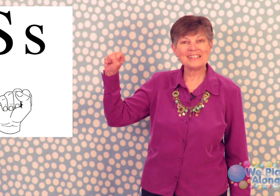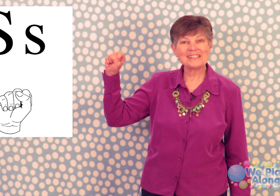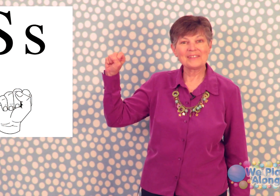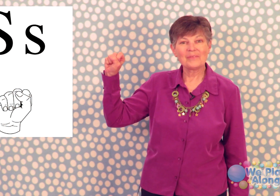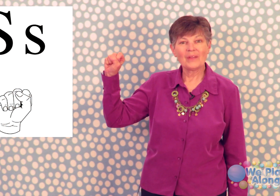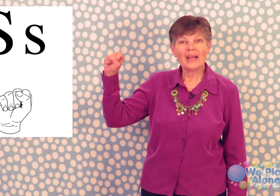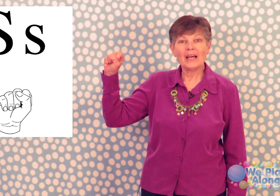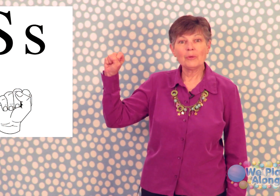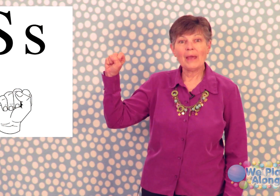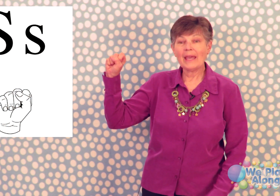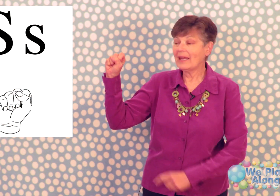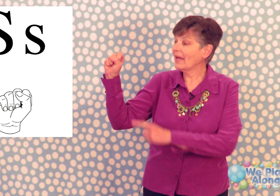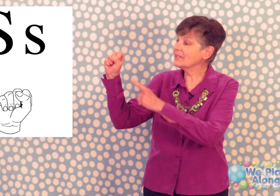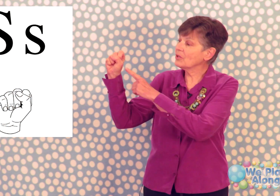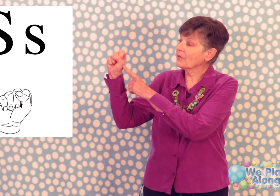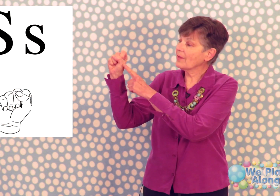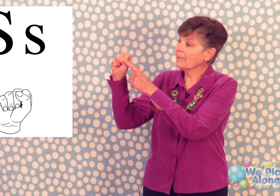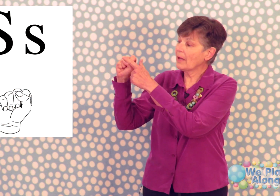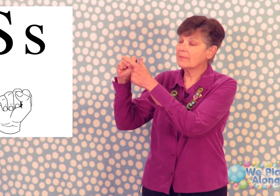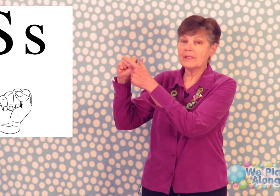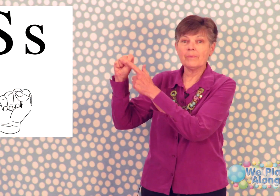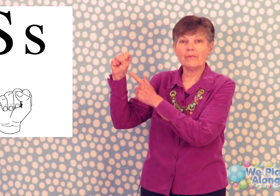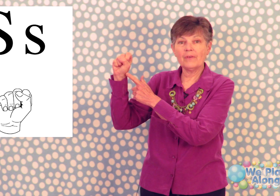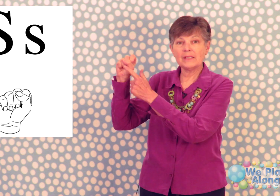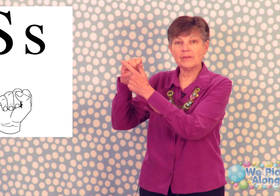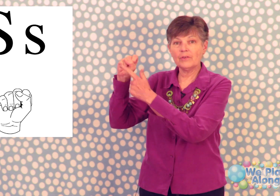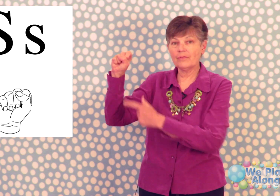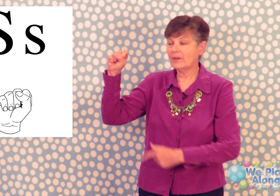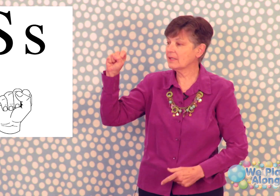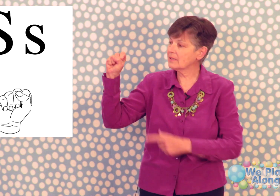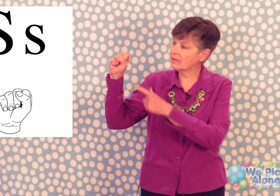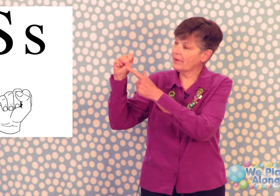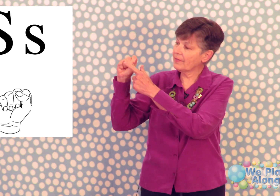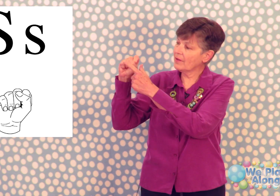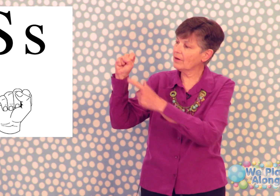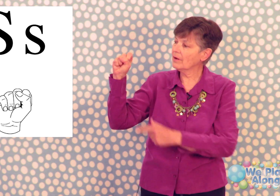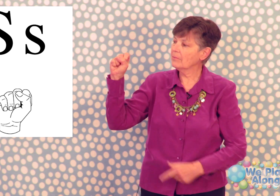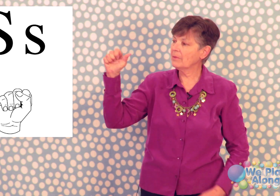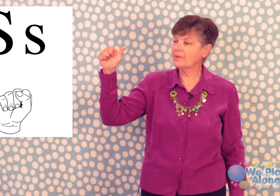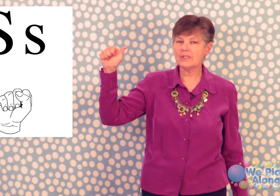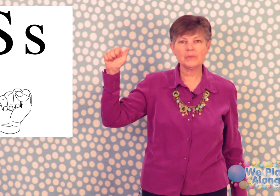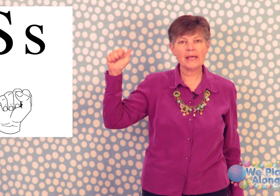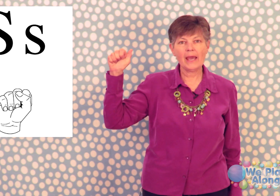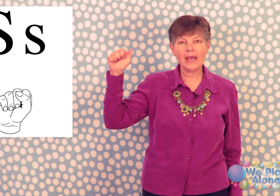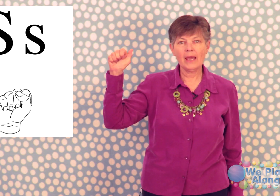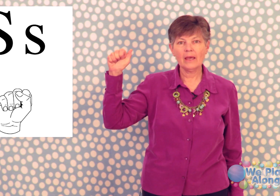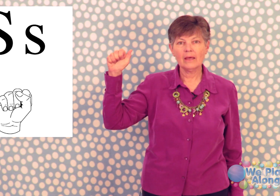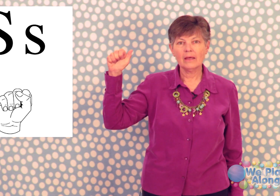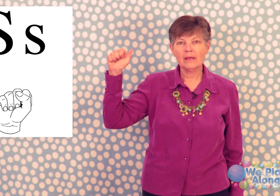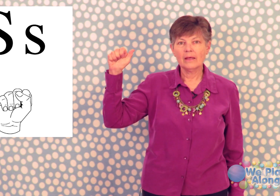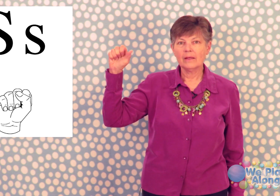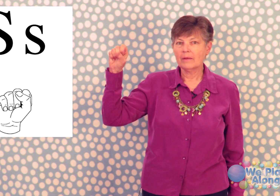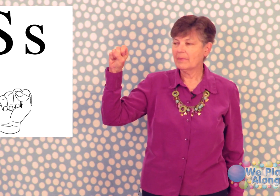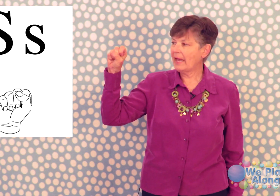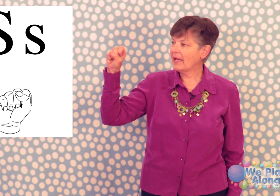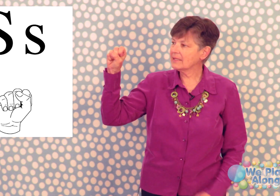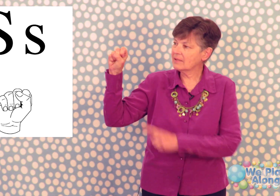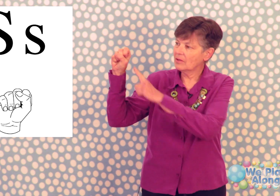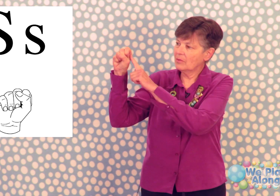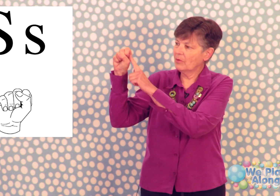S. Now to make an S, your thumb comes up the face of your fist right there. Remember this was A, but S, you move